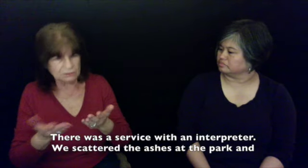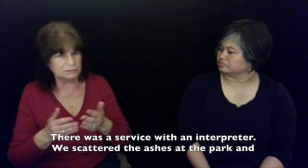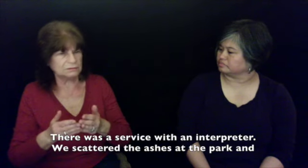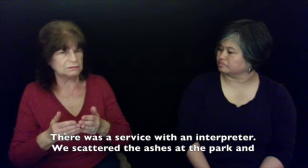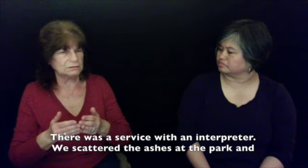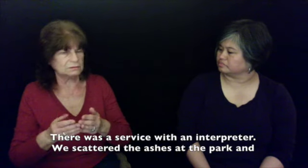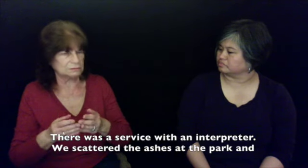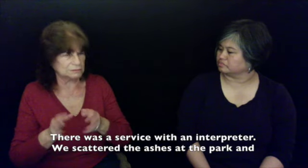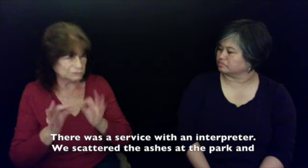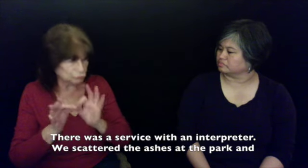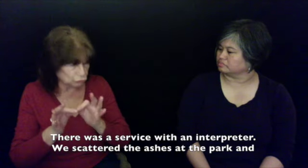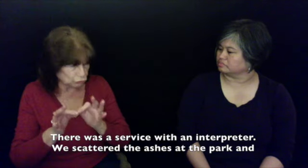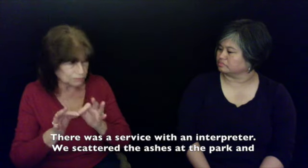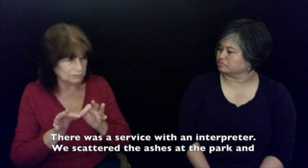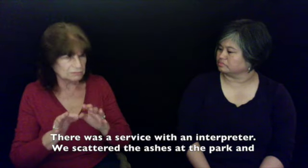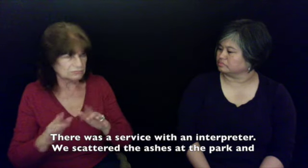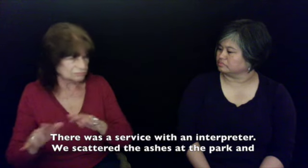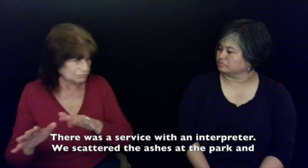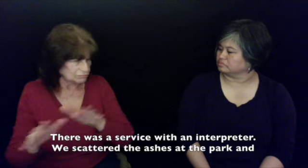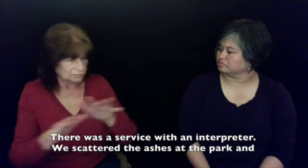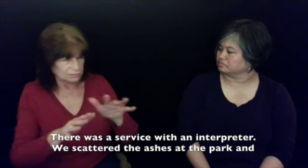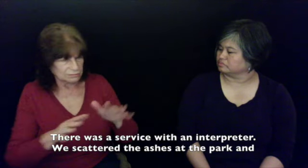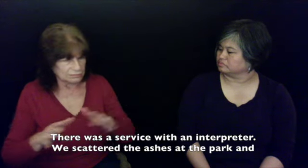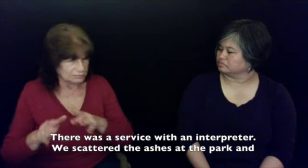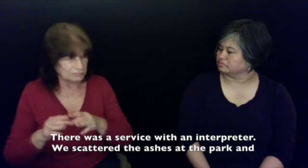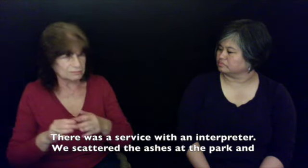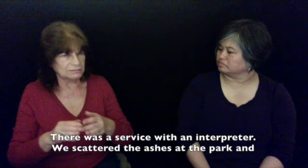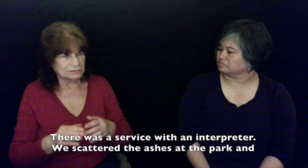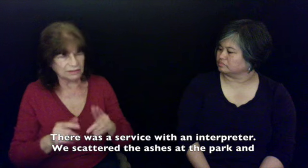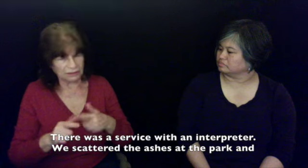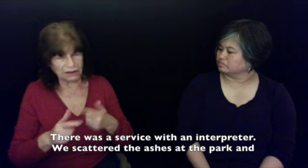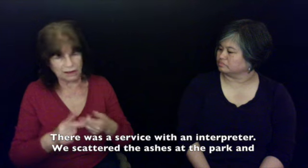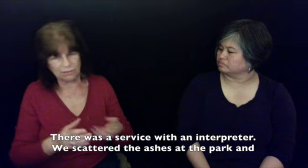There was a service with an interpreter. We scattered the ashes at the park